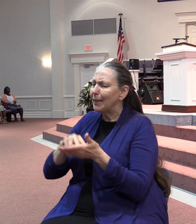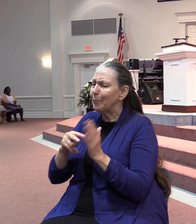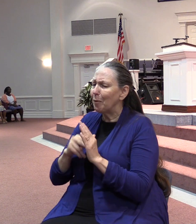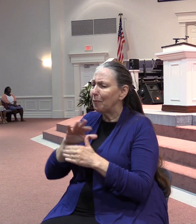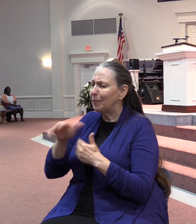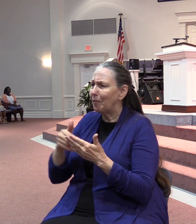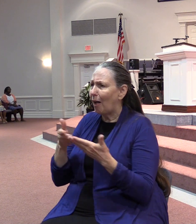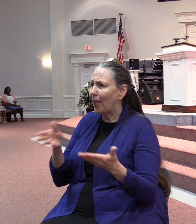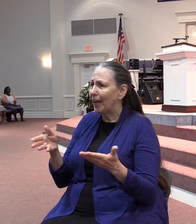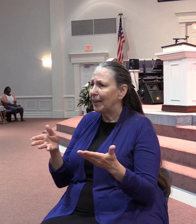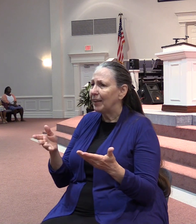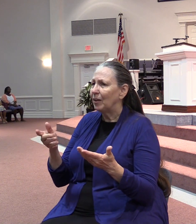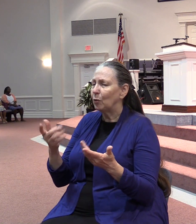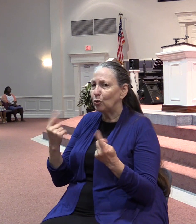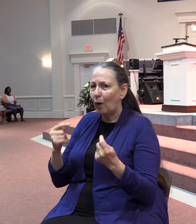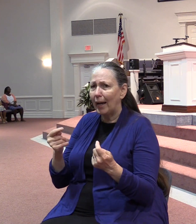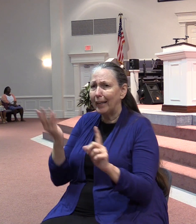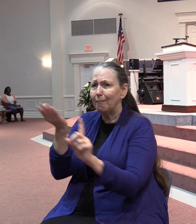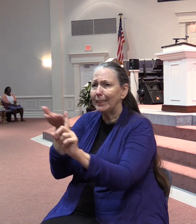all of that is? Try to get sinners